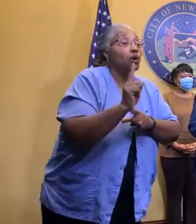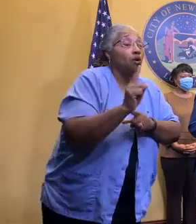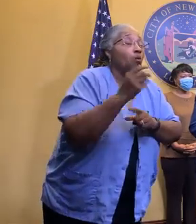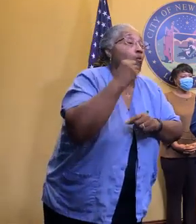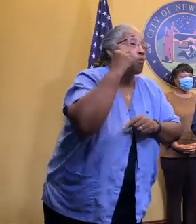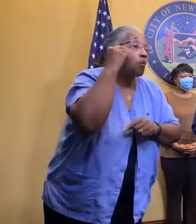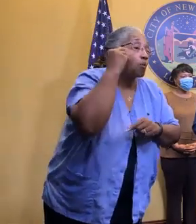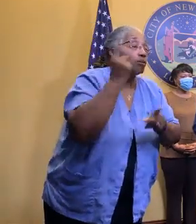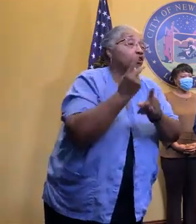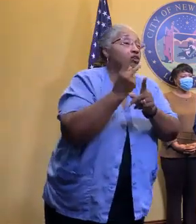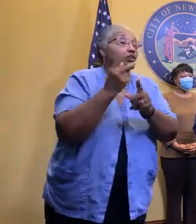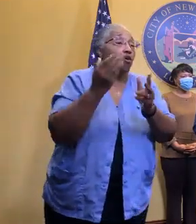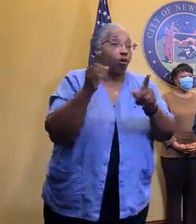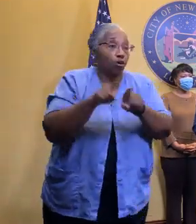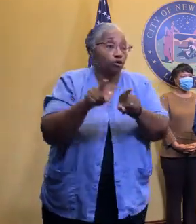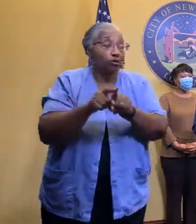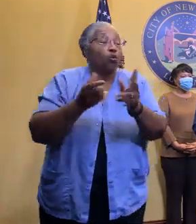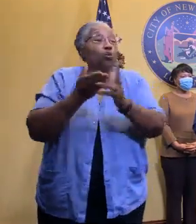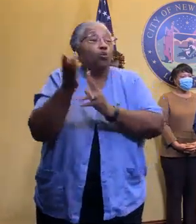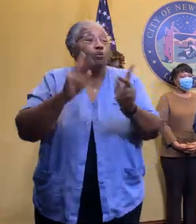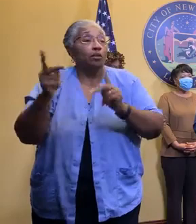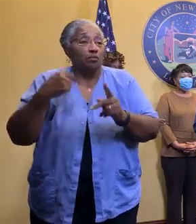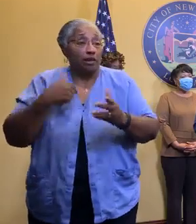the patients I care for and the people I serve.